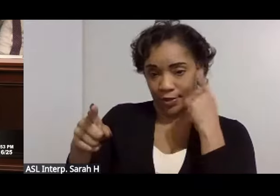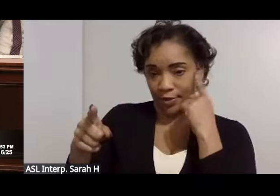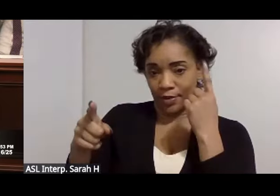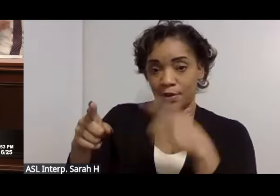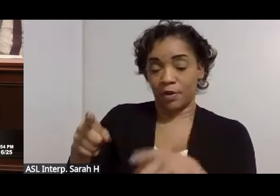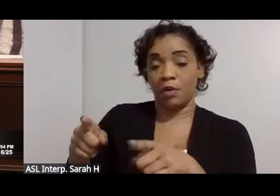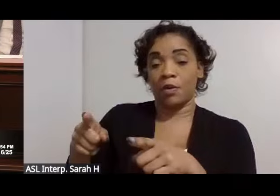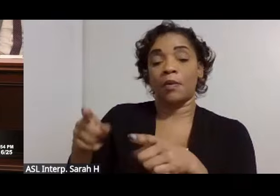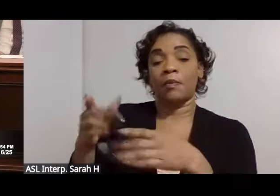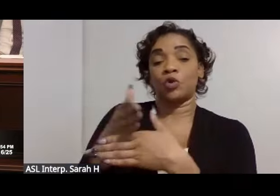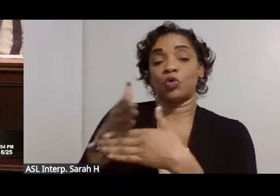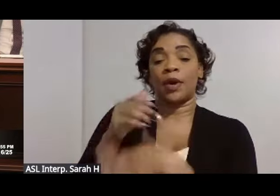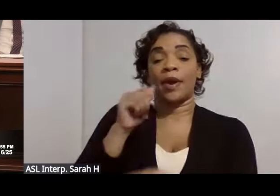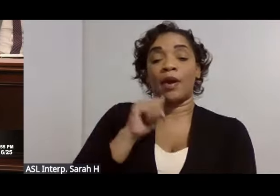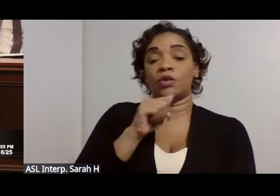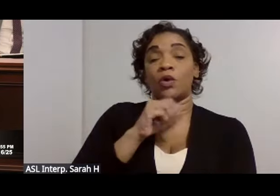federal government over what to do.